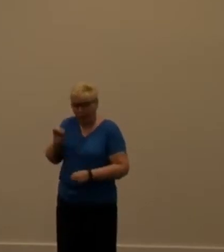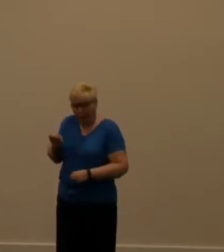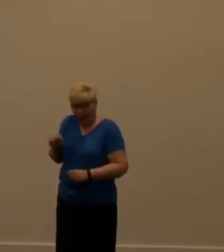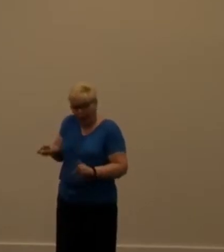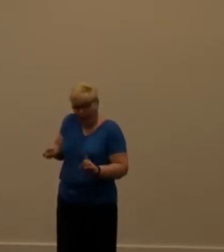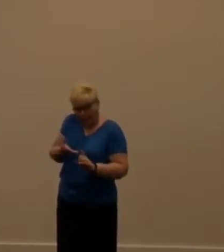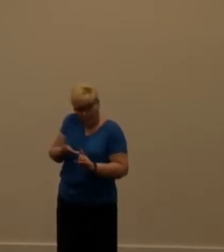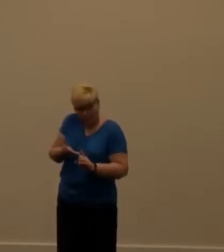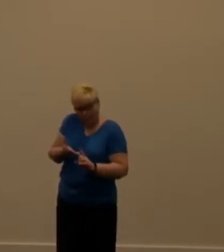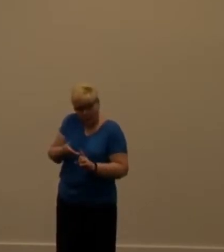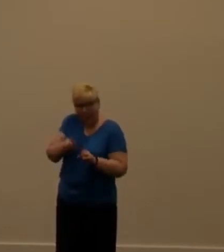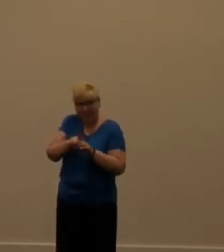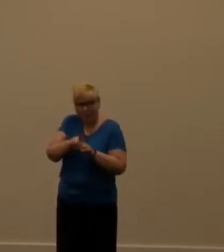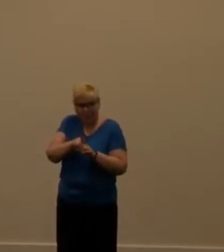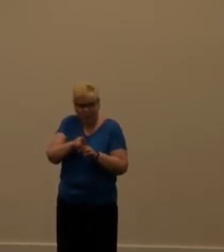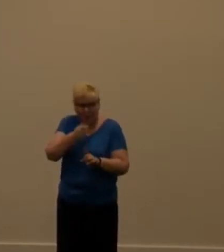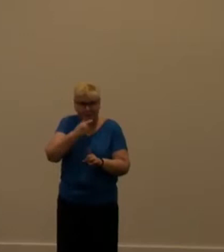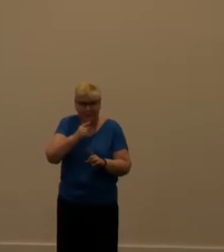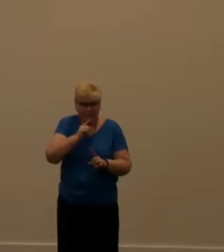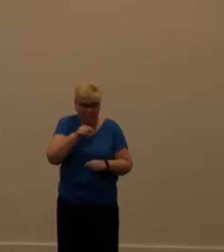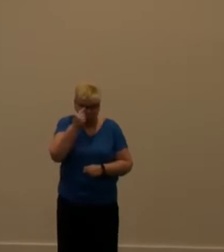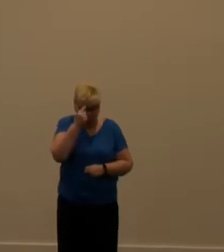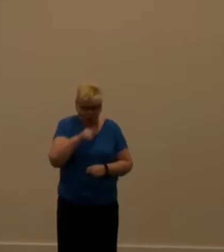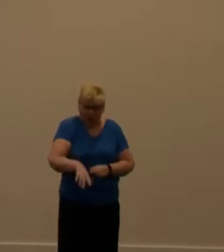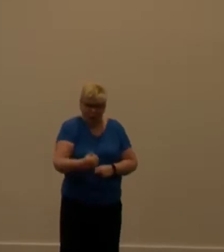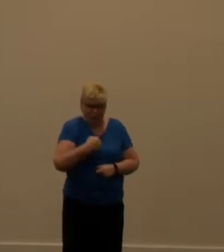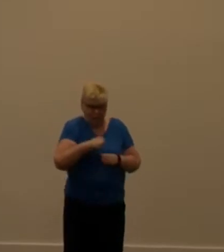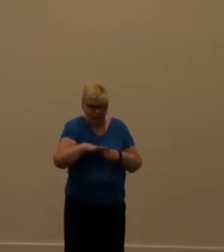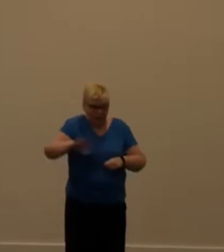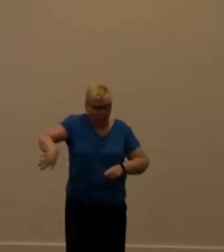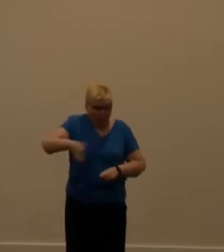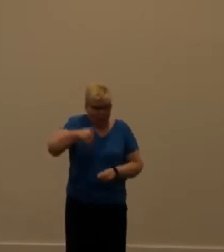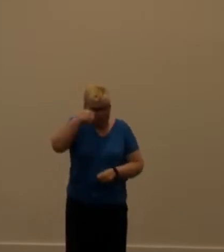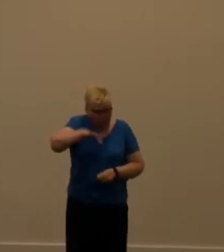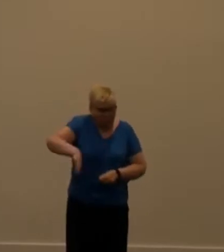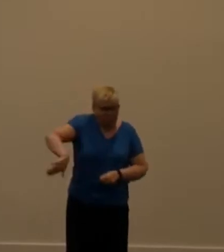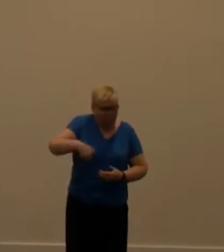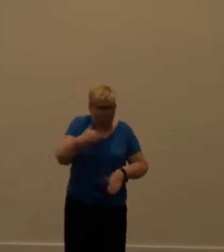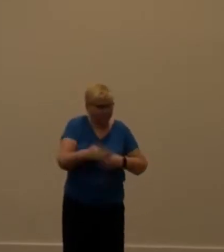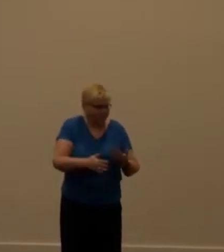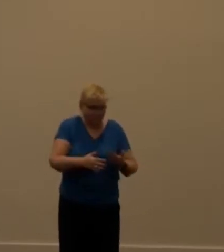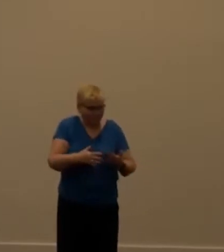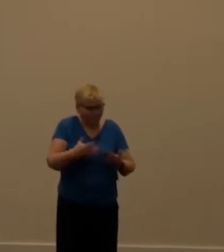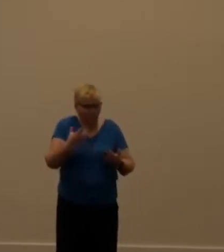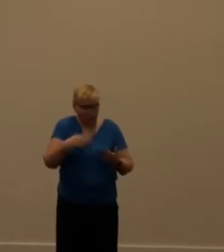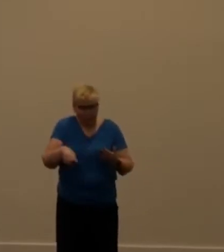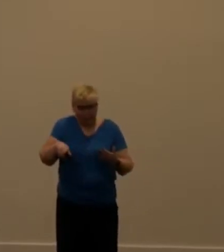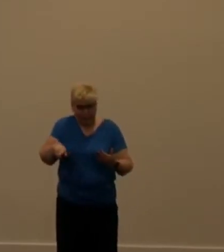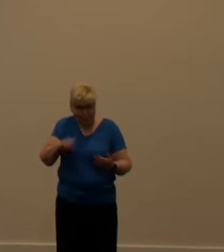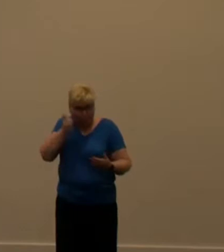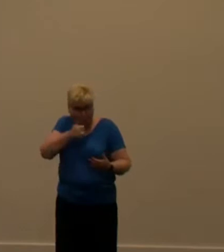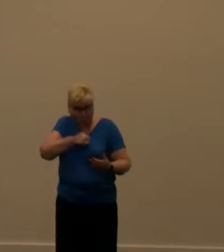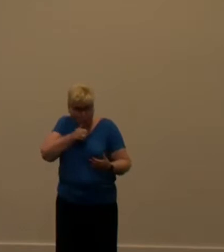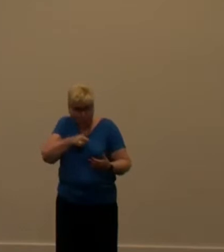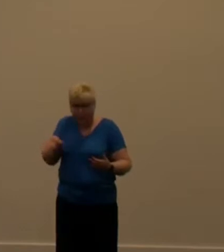well as the people who think that it is their area. They're doing it, they're a small group standing alone, but they also need